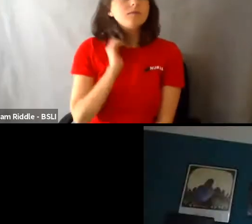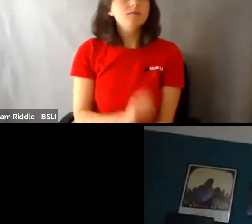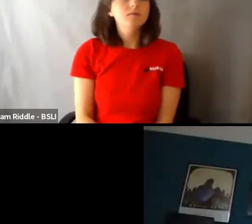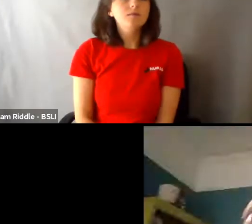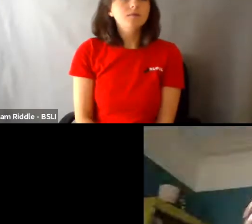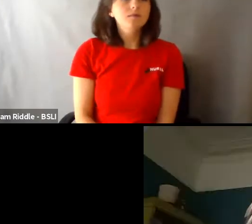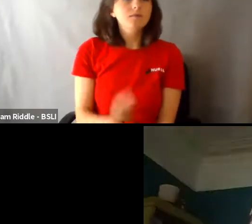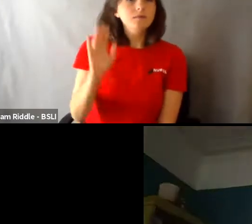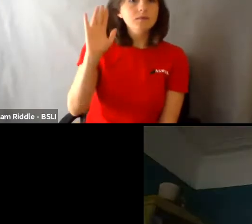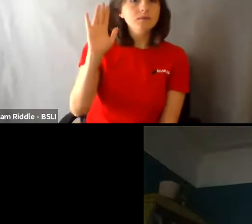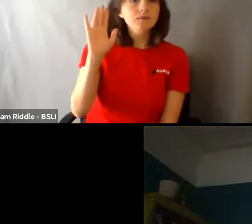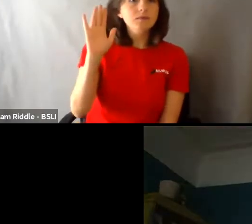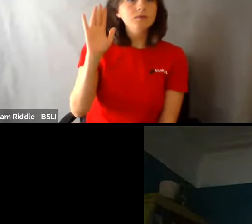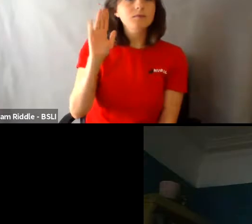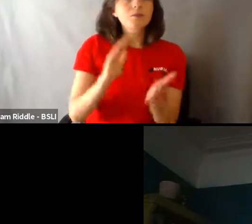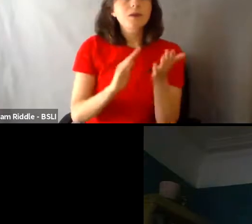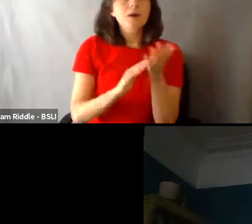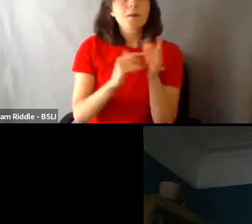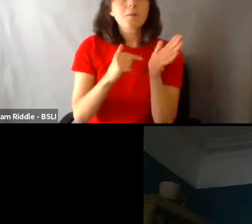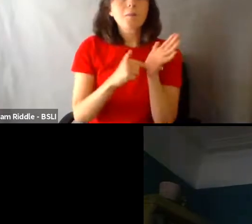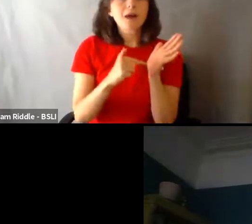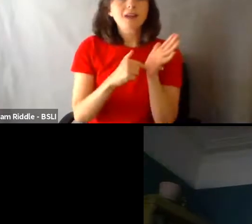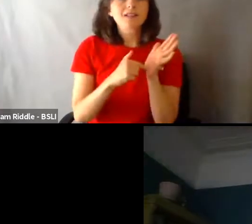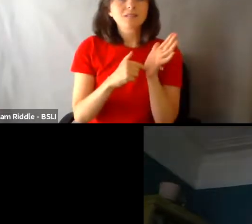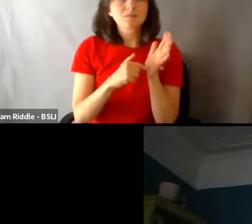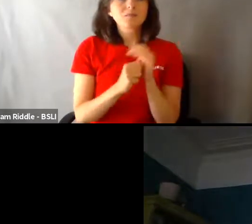Well, I'll take a stab at it. I mean,